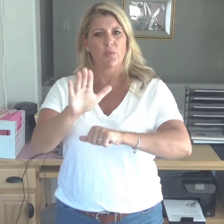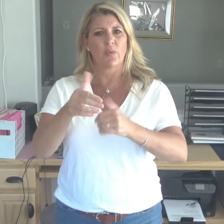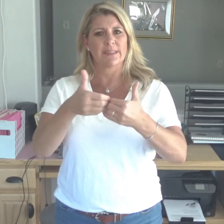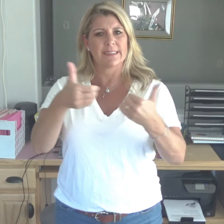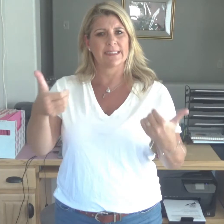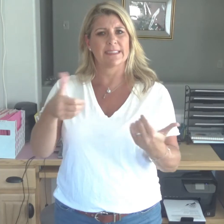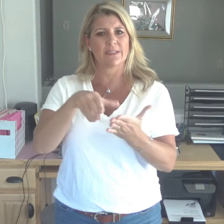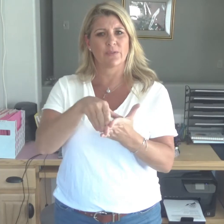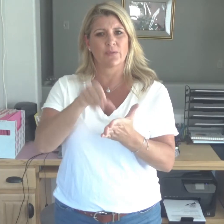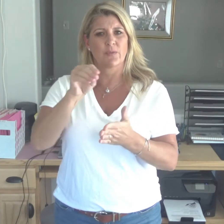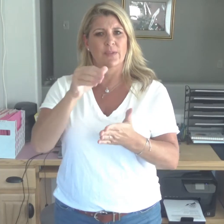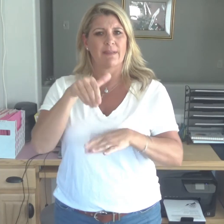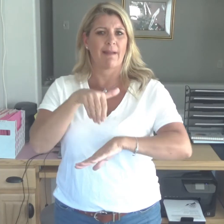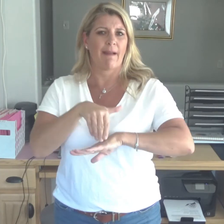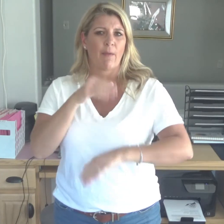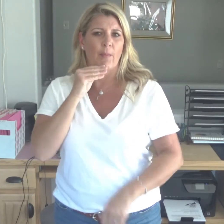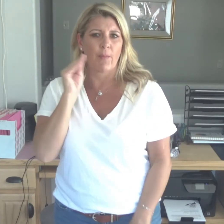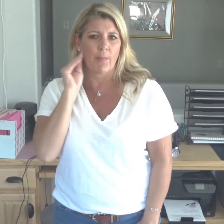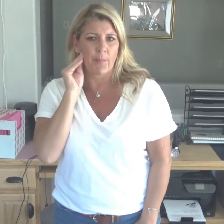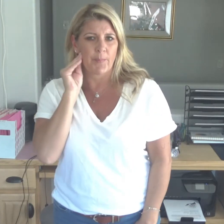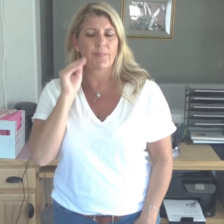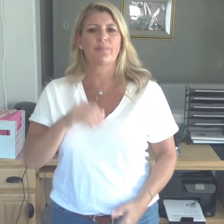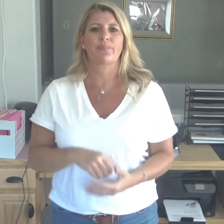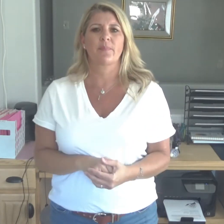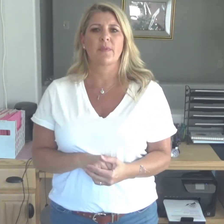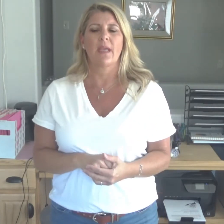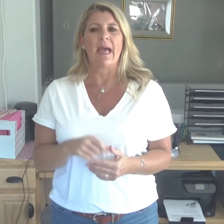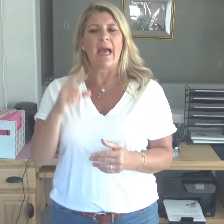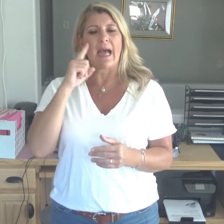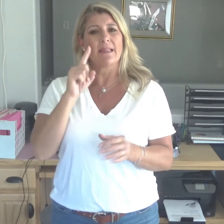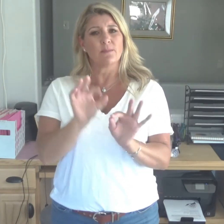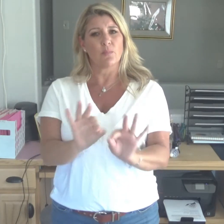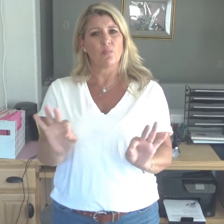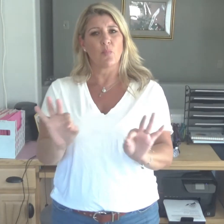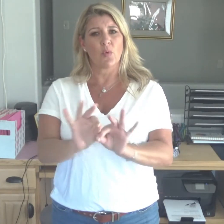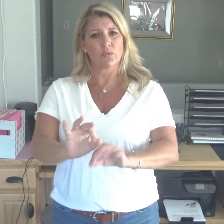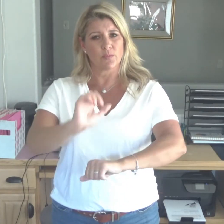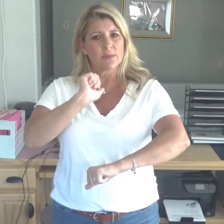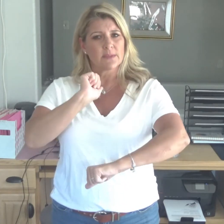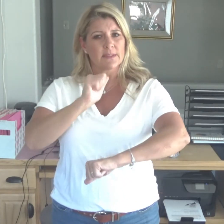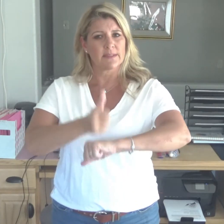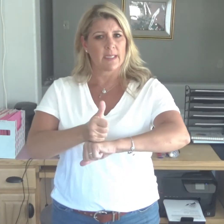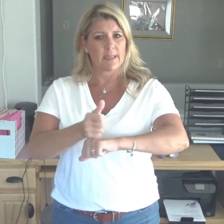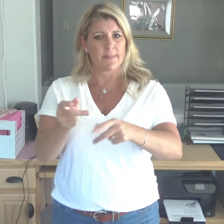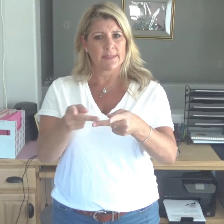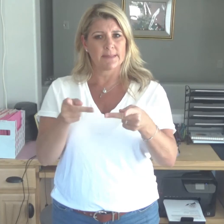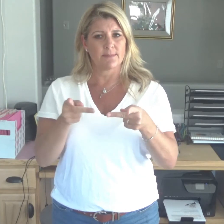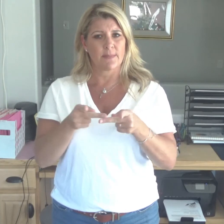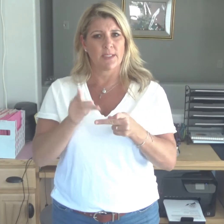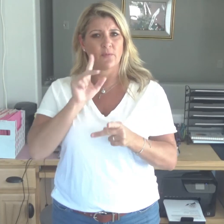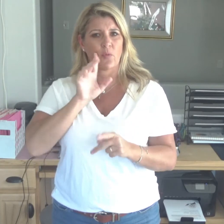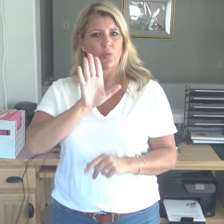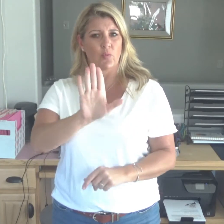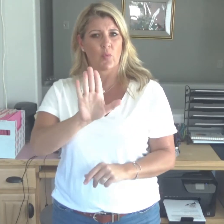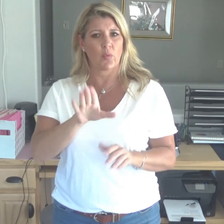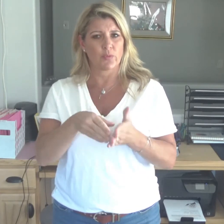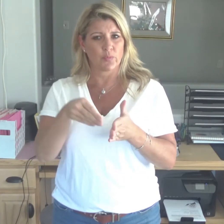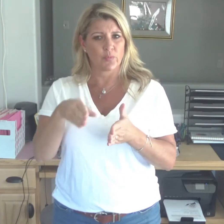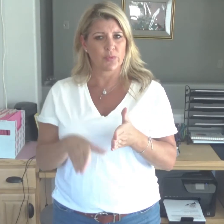regards to setting up your distance learning classroom at home. For starters, I think it's important to set up a spot